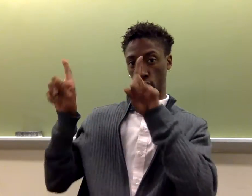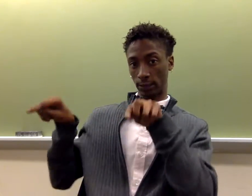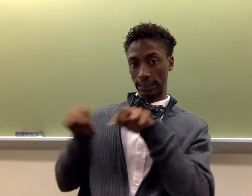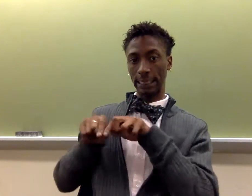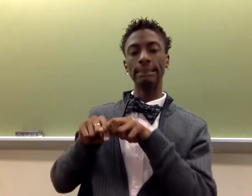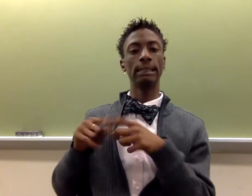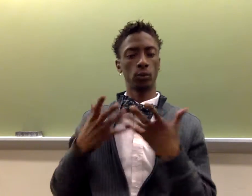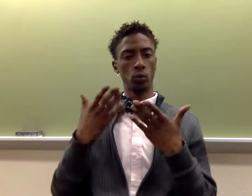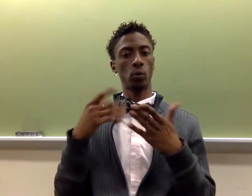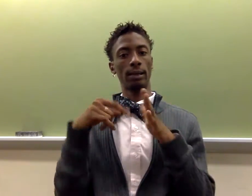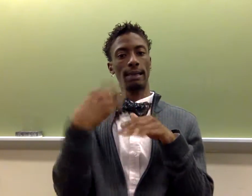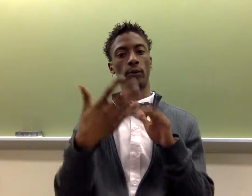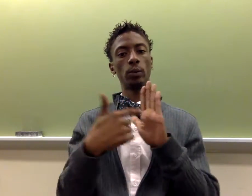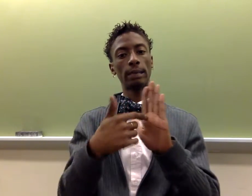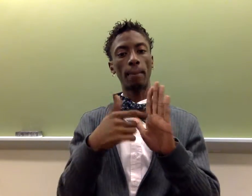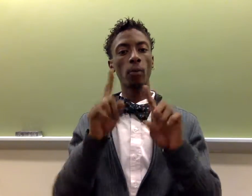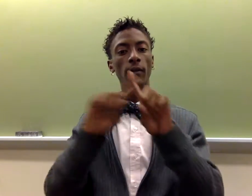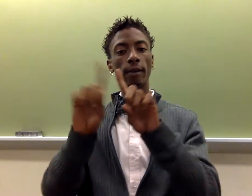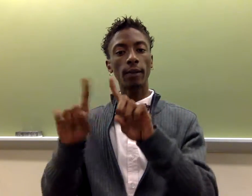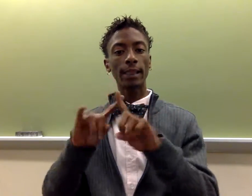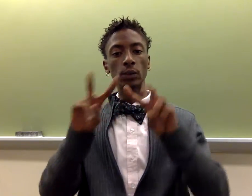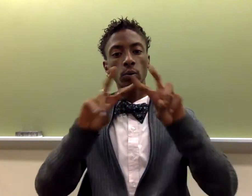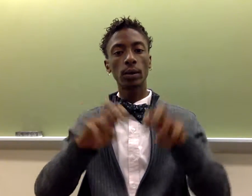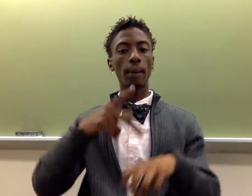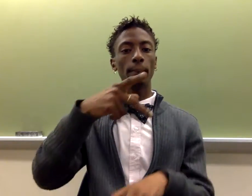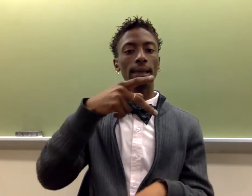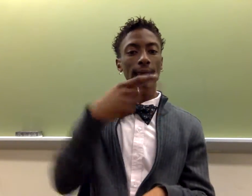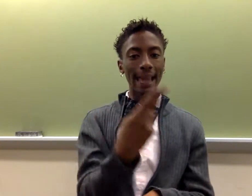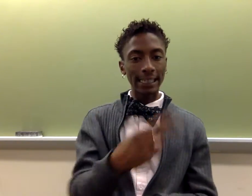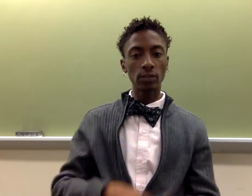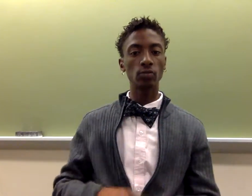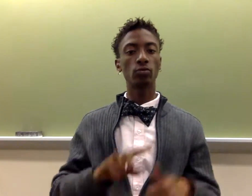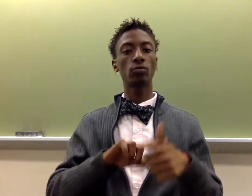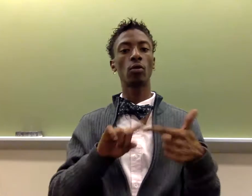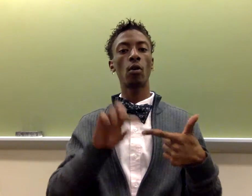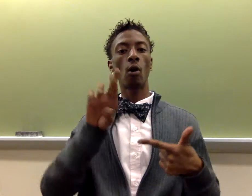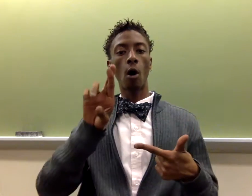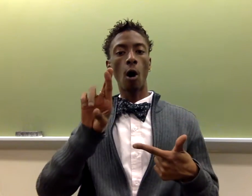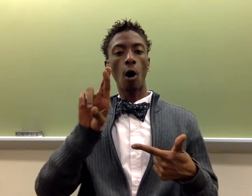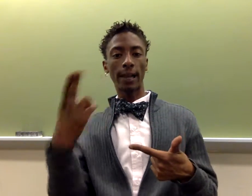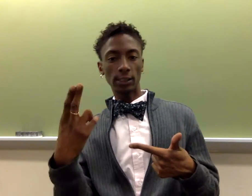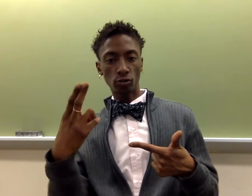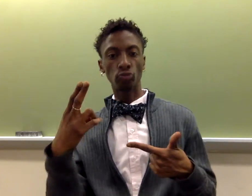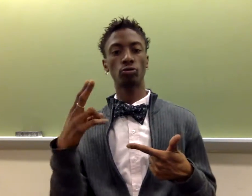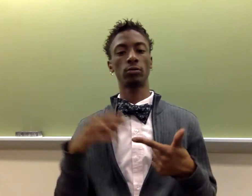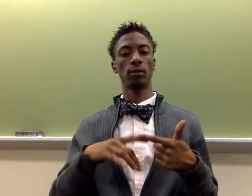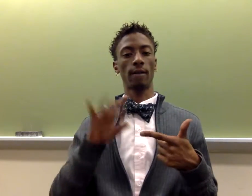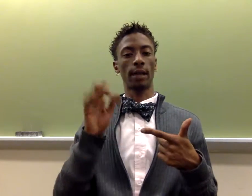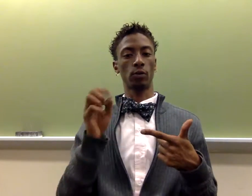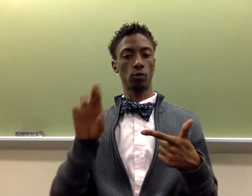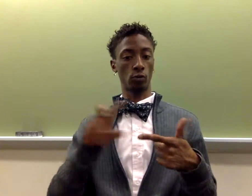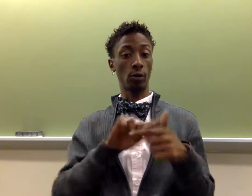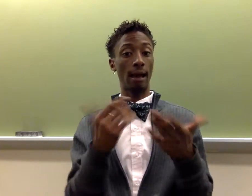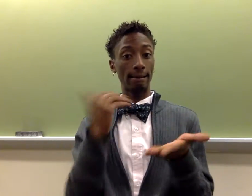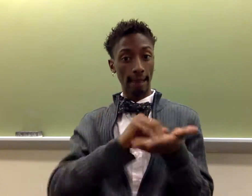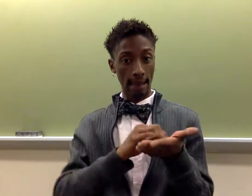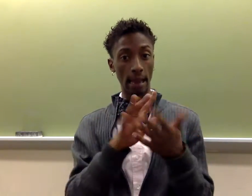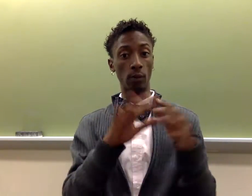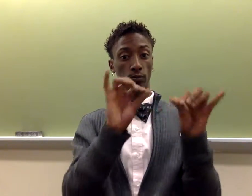at, pH and resistance or RH factor. And again, as it is gauged against distilled